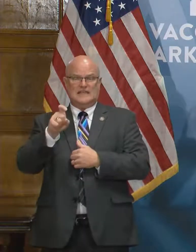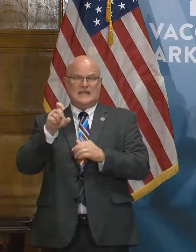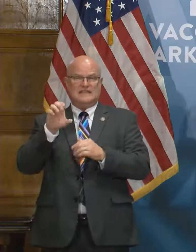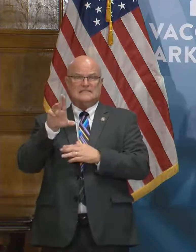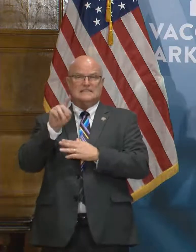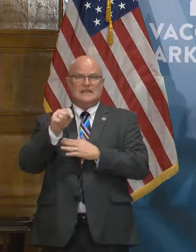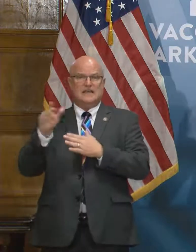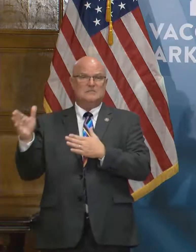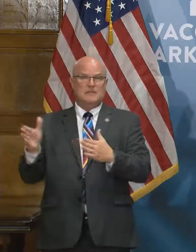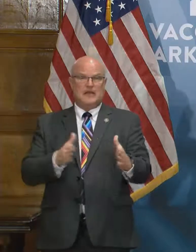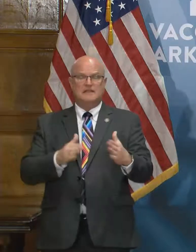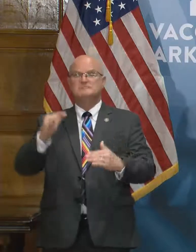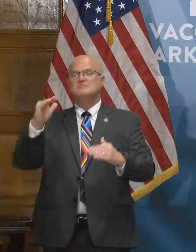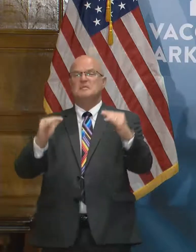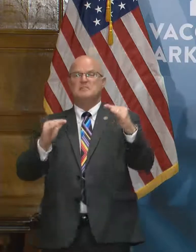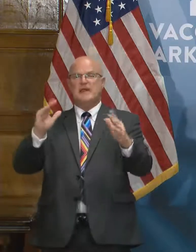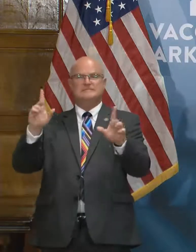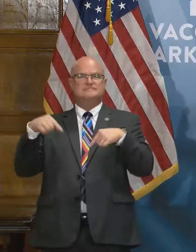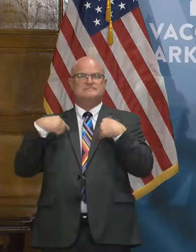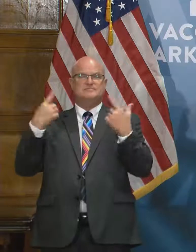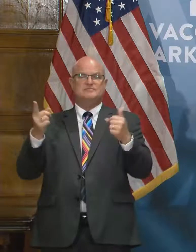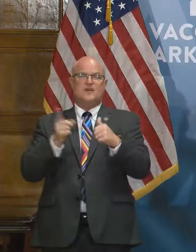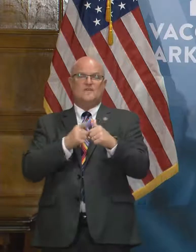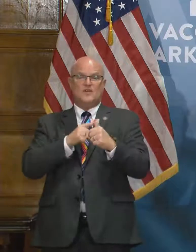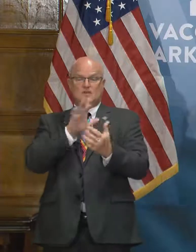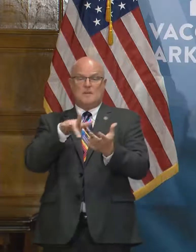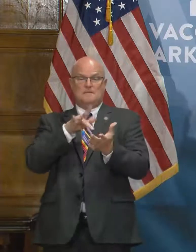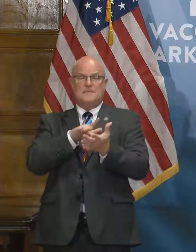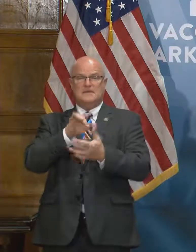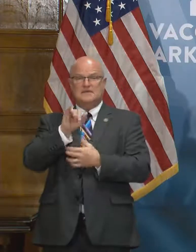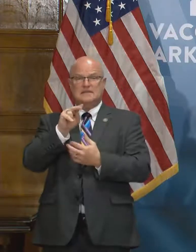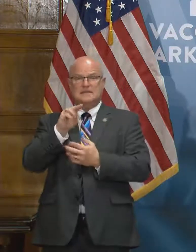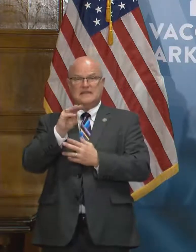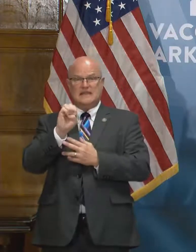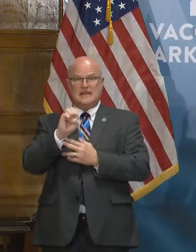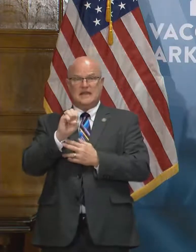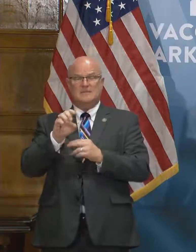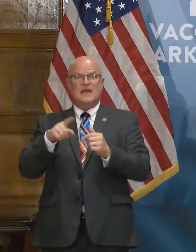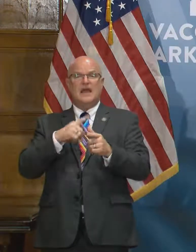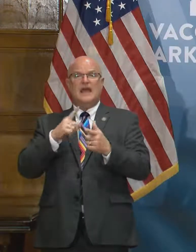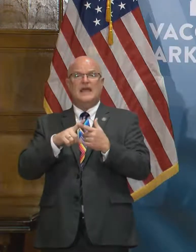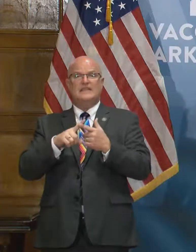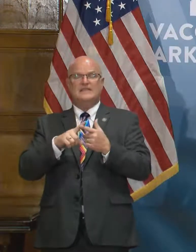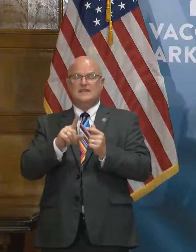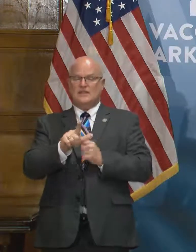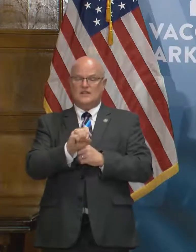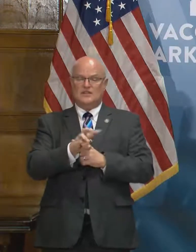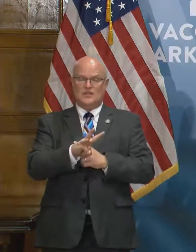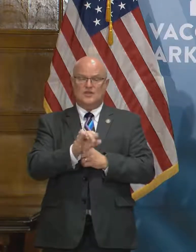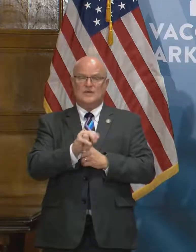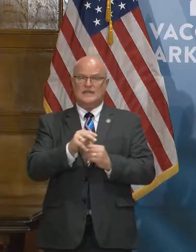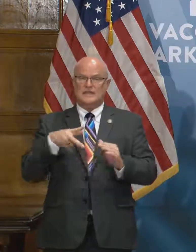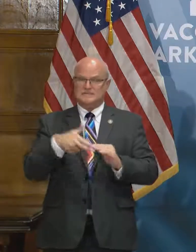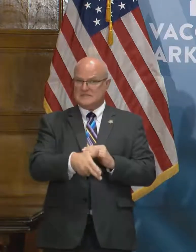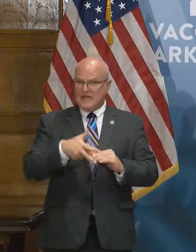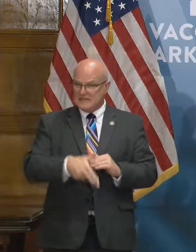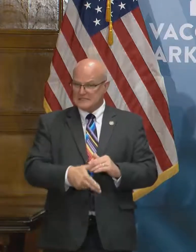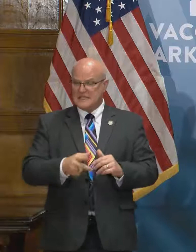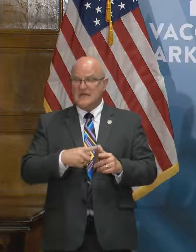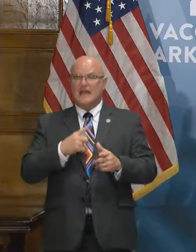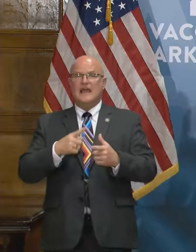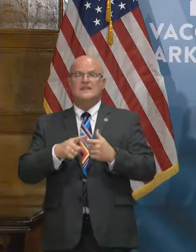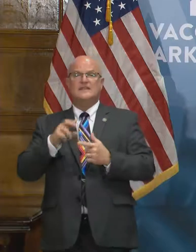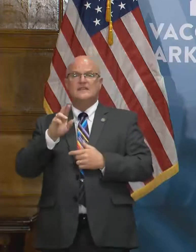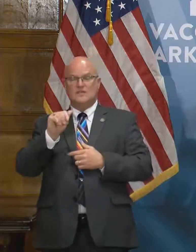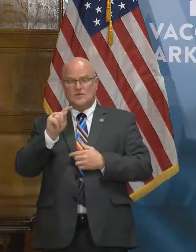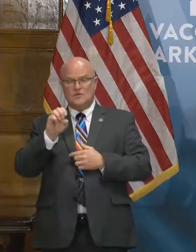plans, we've been balanced with first middle income, and then we gave tax cuts to low income, and then we cut the